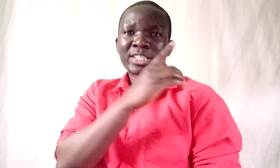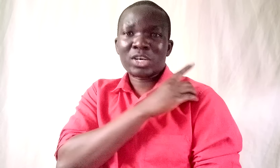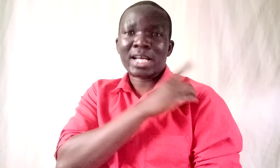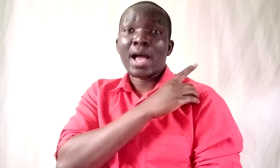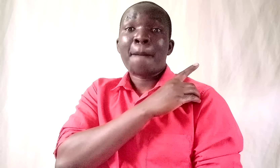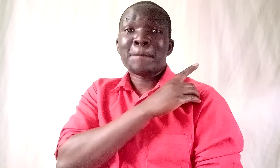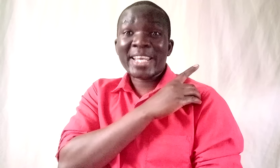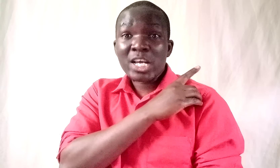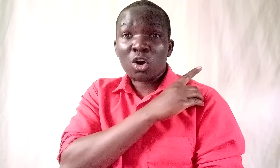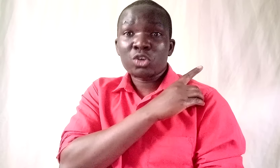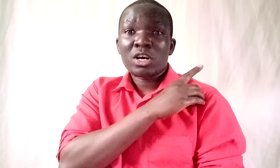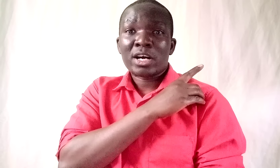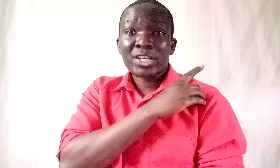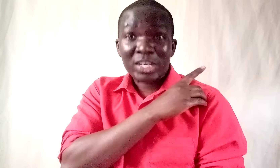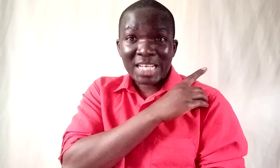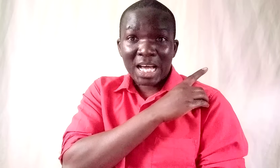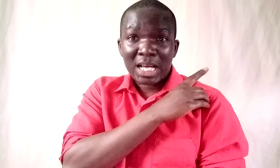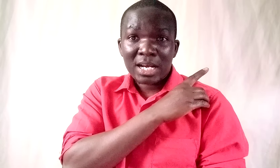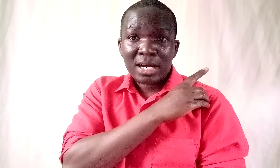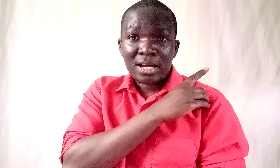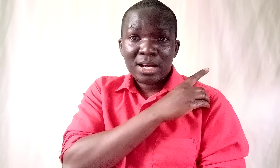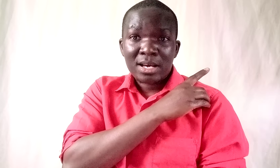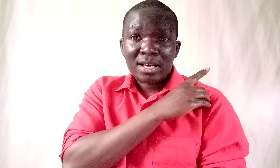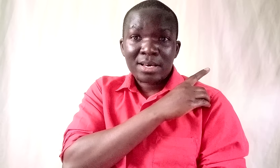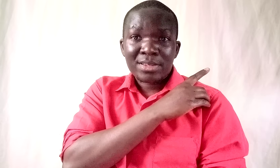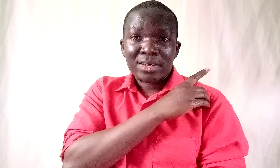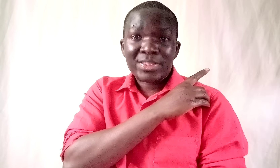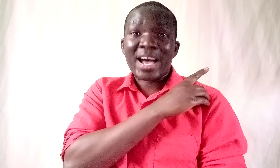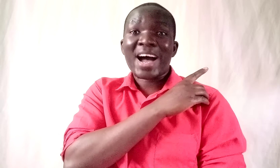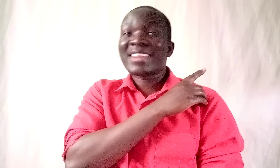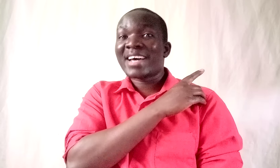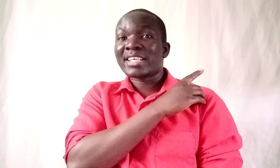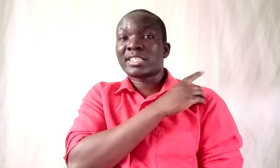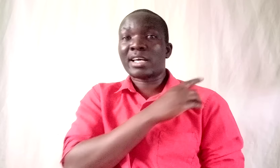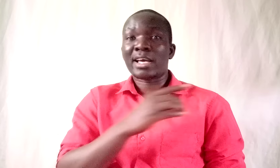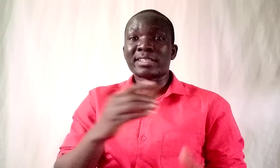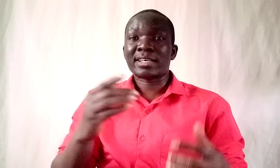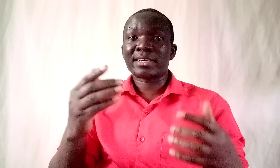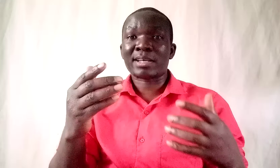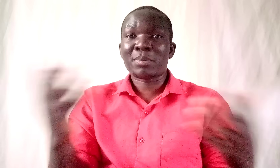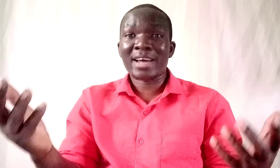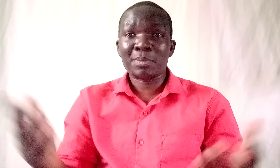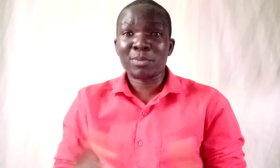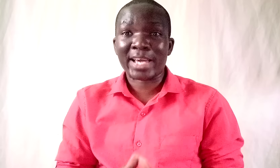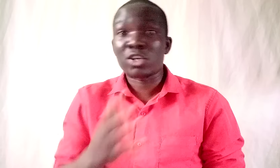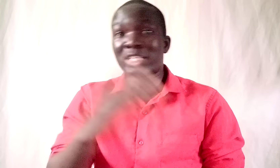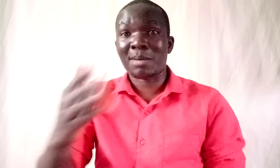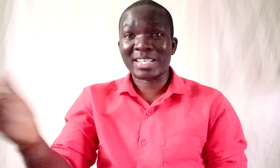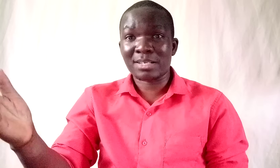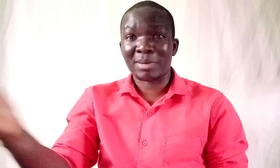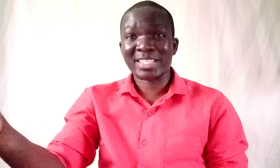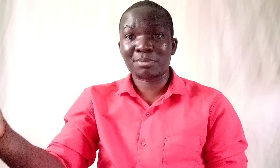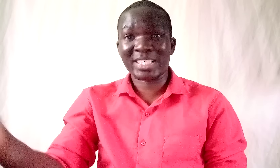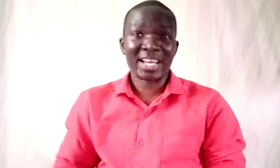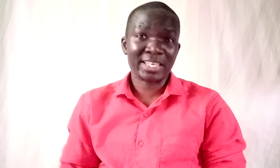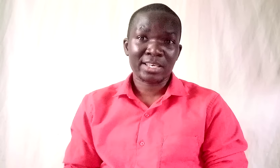doctor, medical doctor. There are others, some other people like Dr. Matiangi. It's